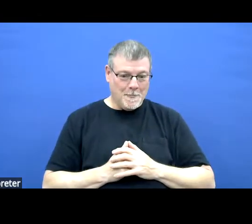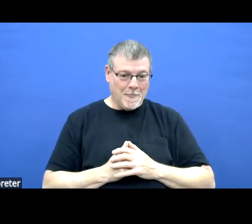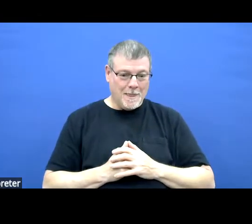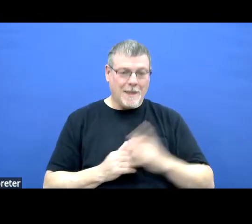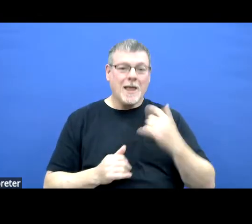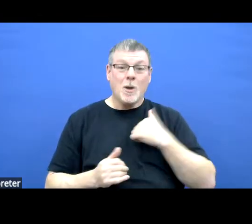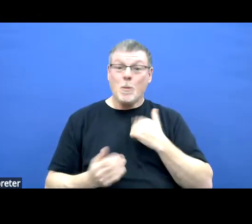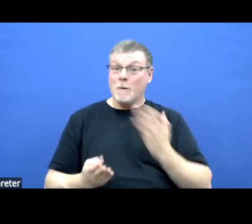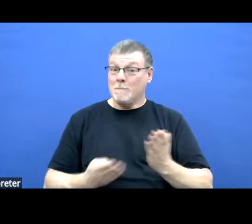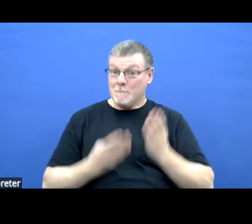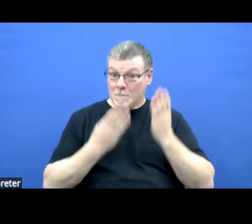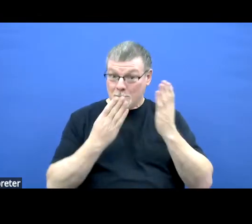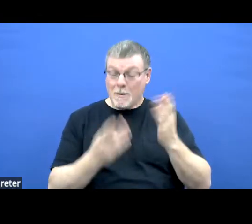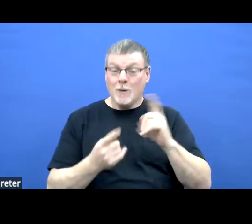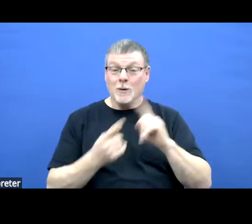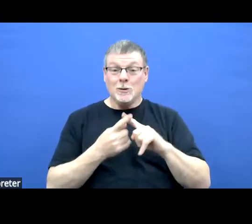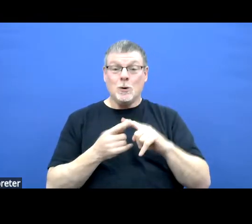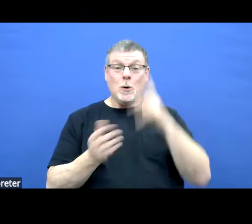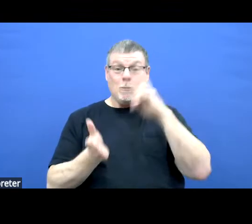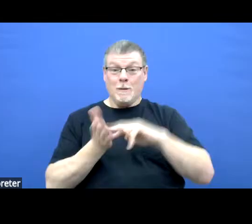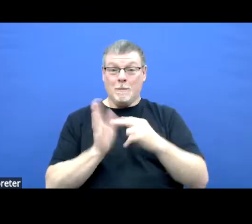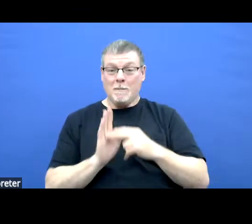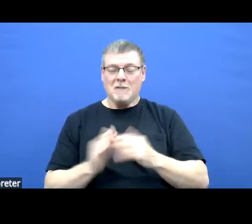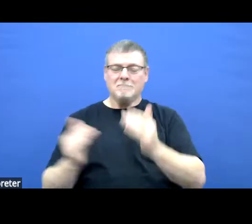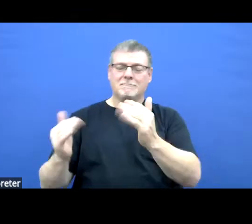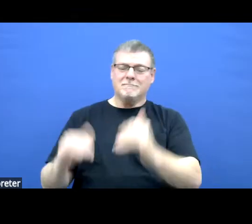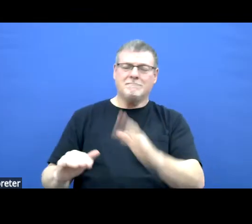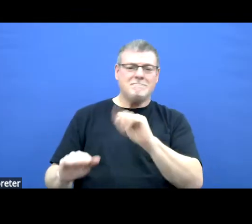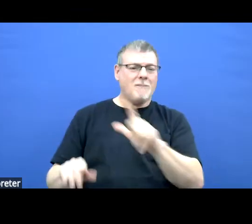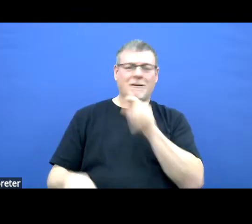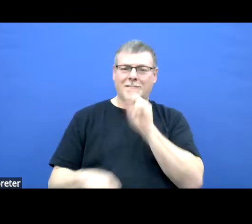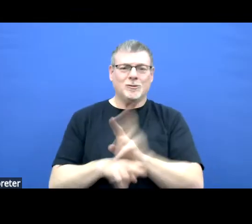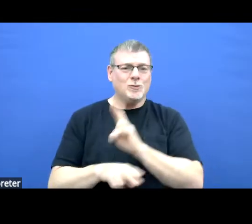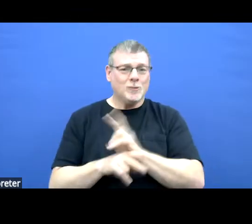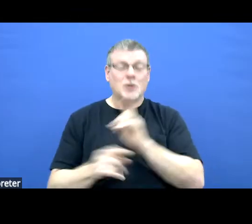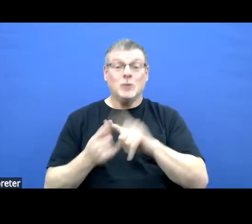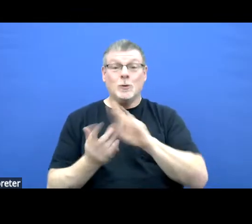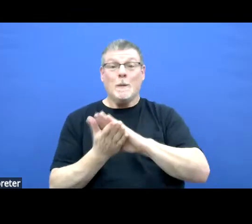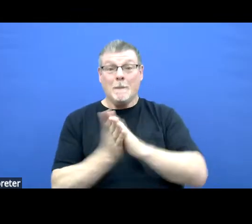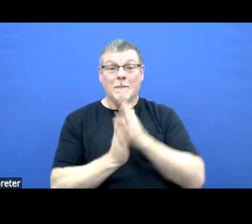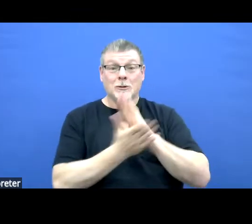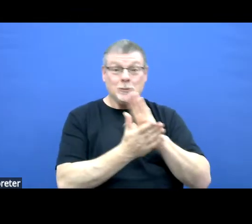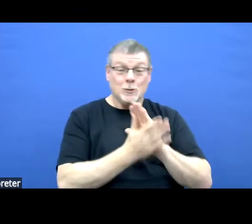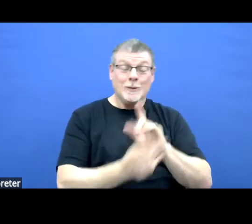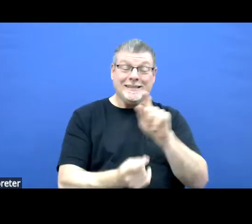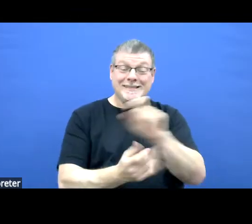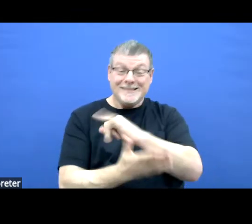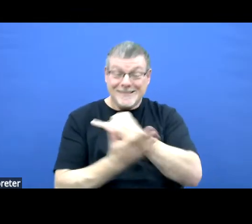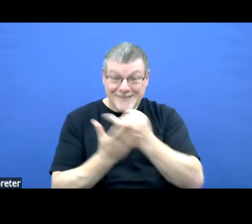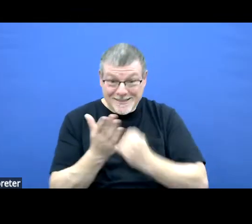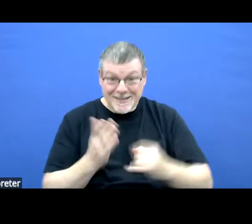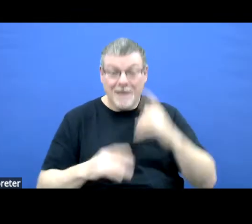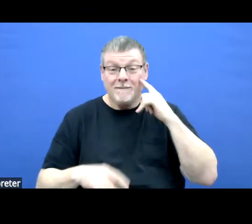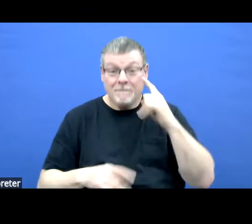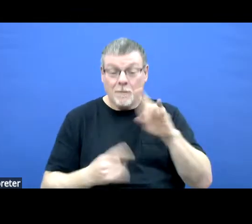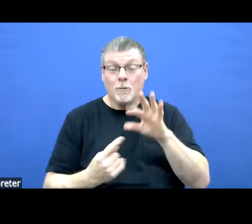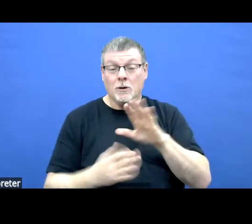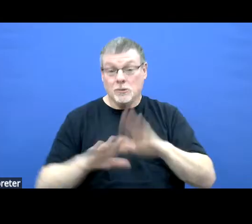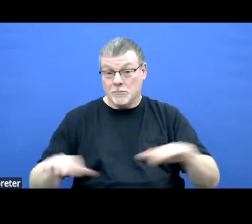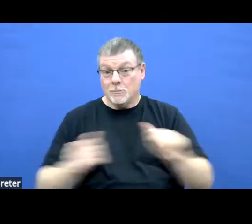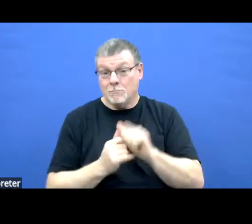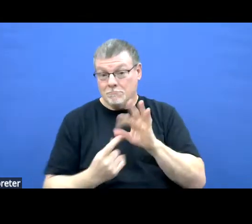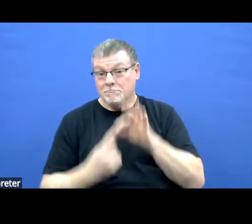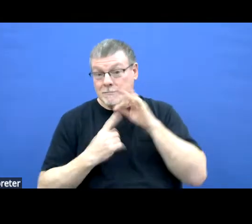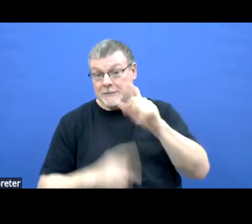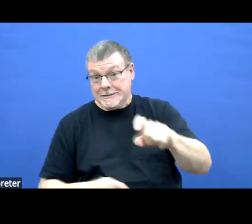We're proposing to repurpose an underused mall space into a school designed specifically for children with special needs.